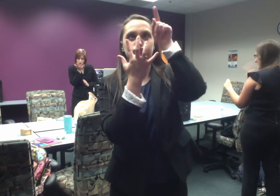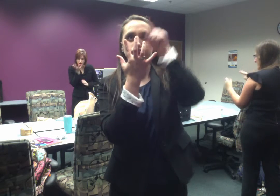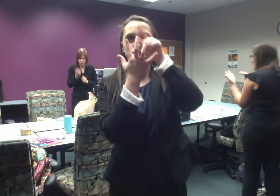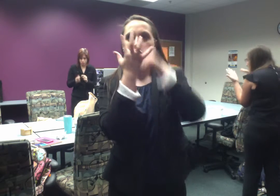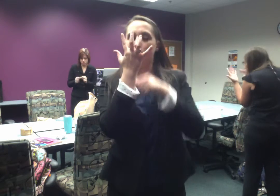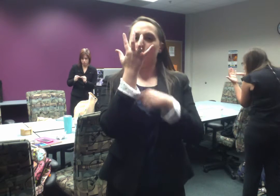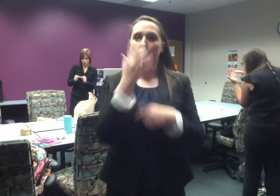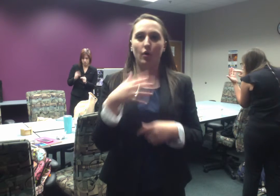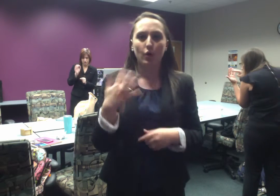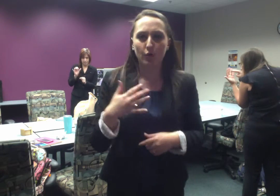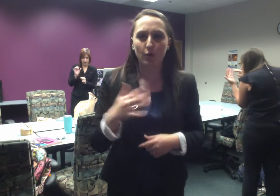What happened?